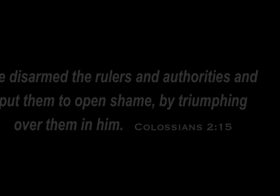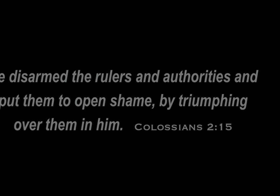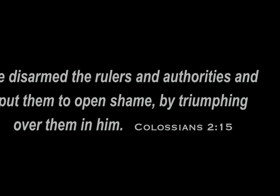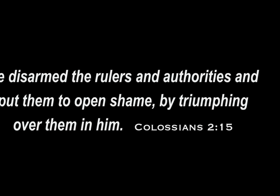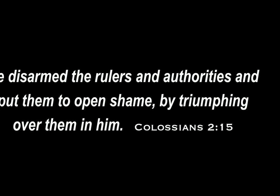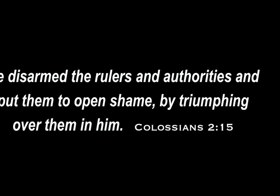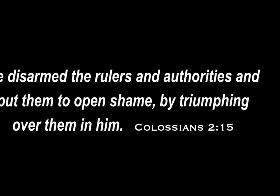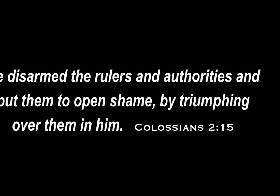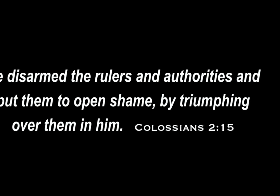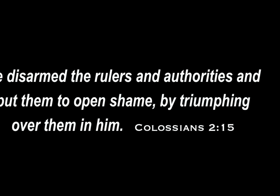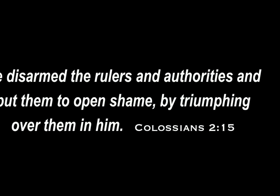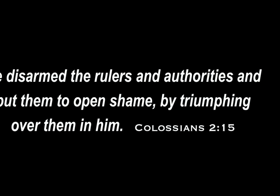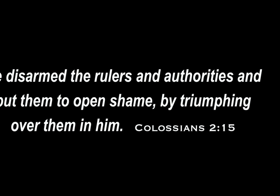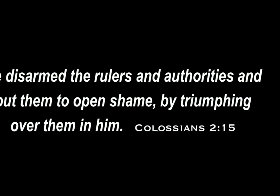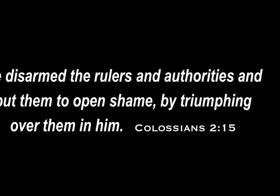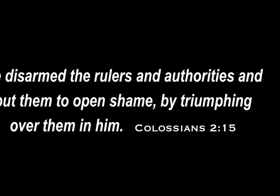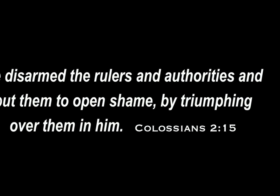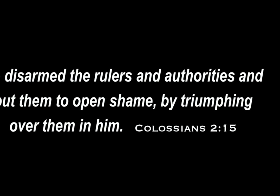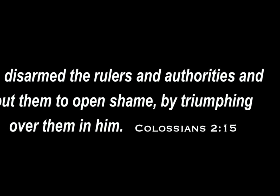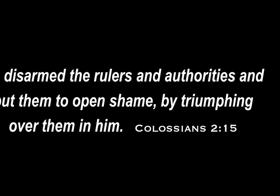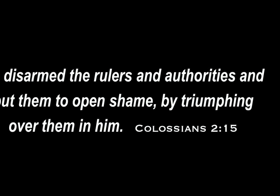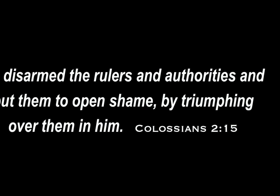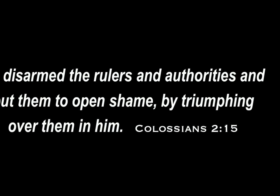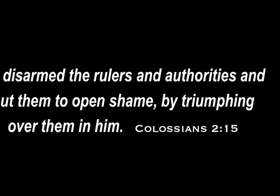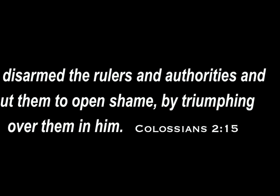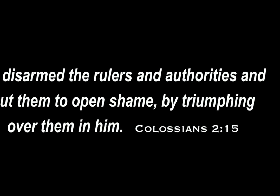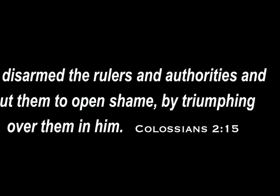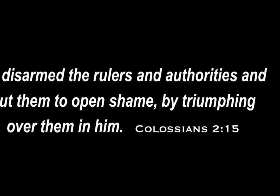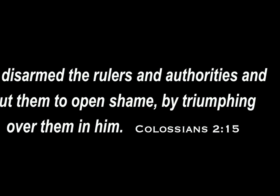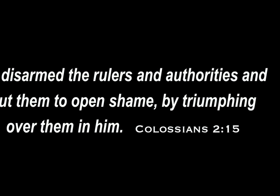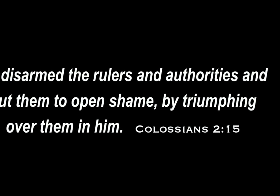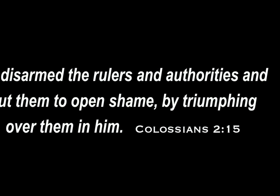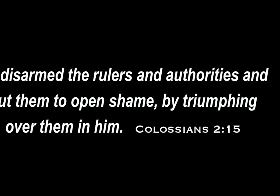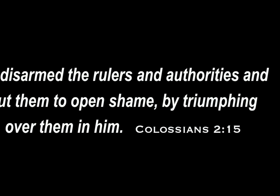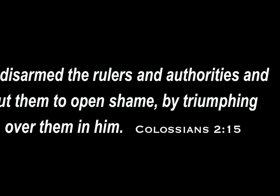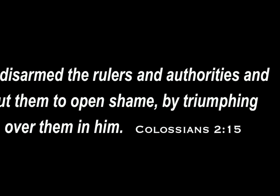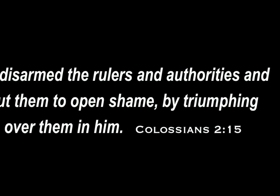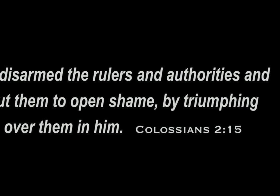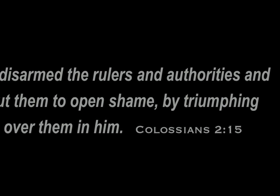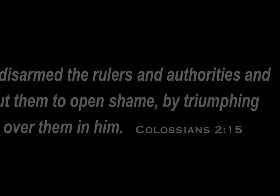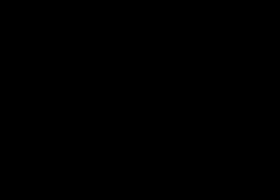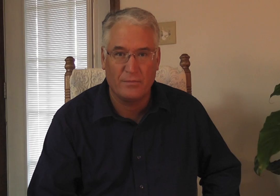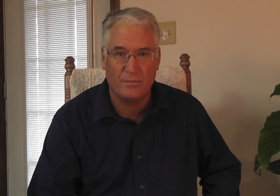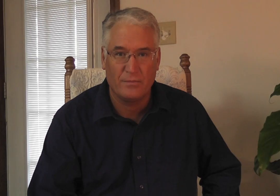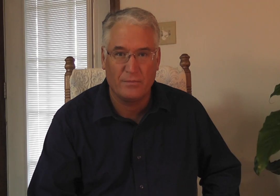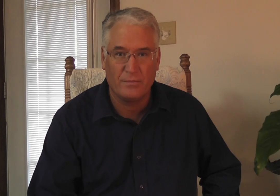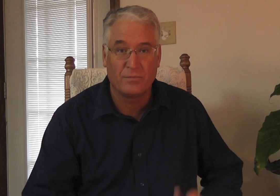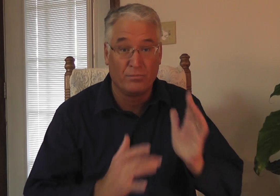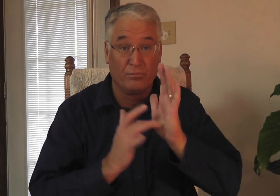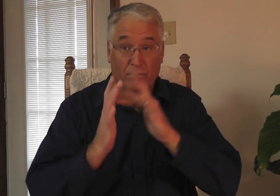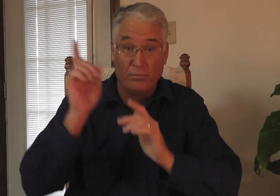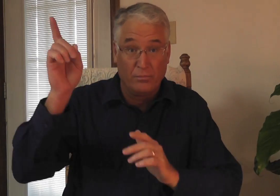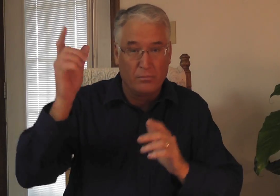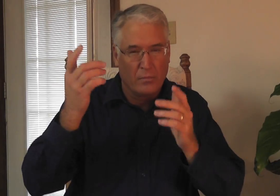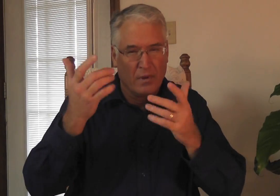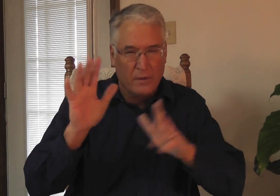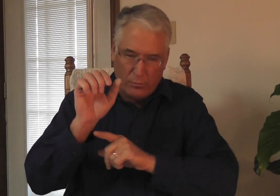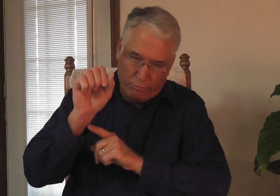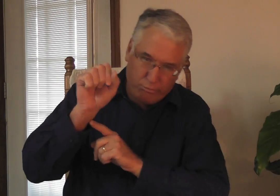kingdom forever and ever. He disarmed the rulers and authorities and put them to open shame by triumphing over them.